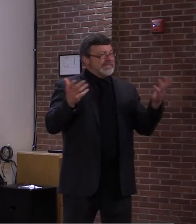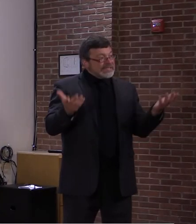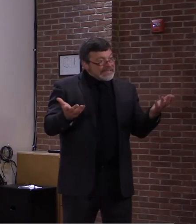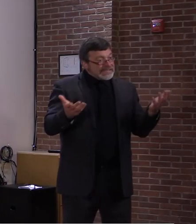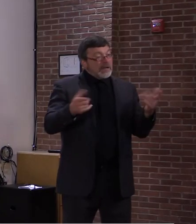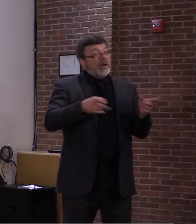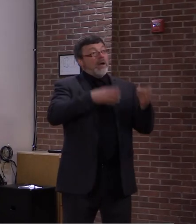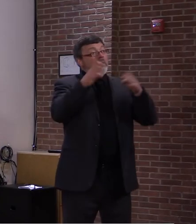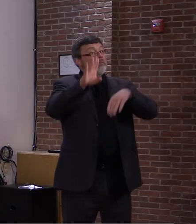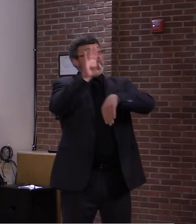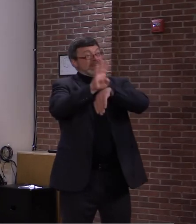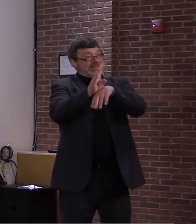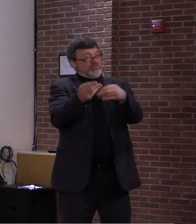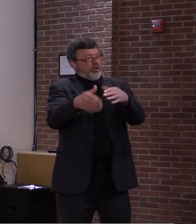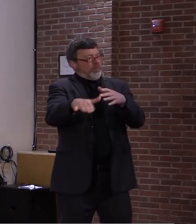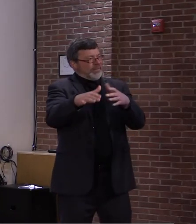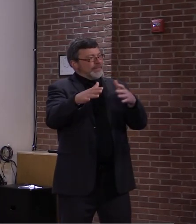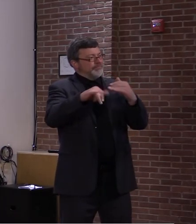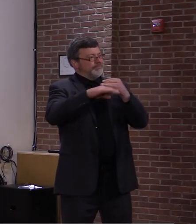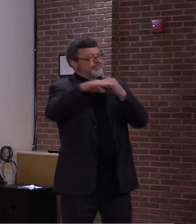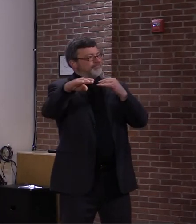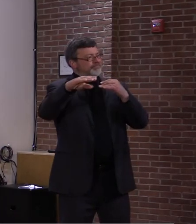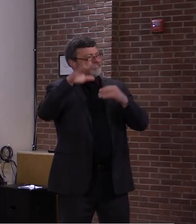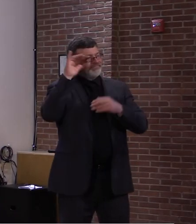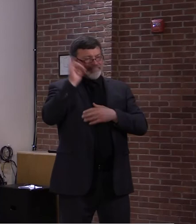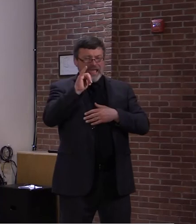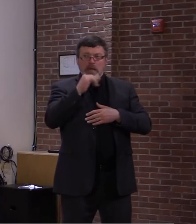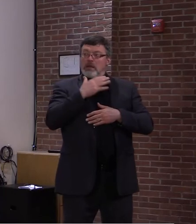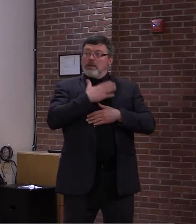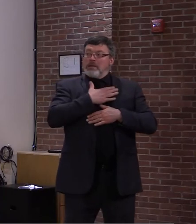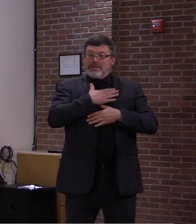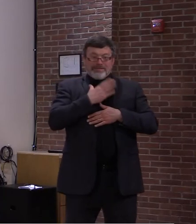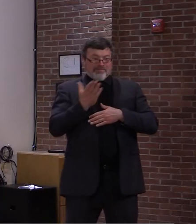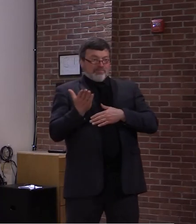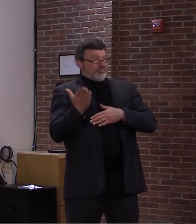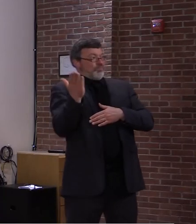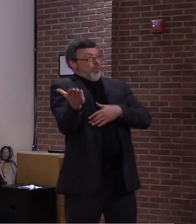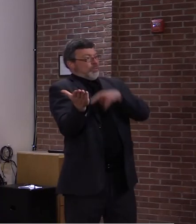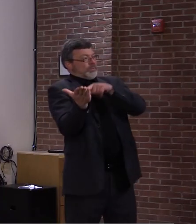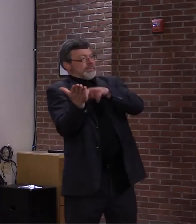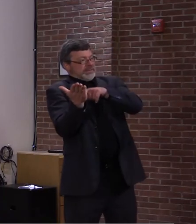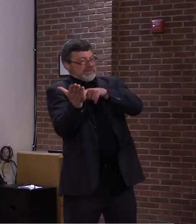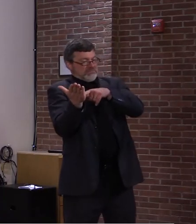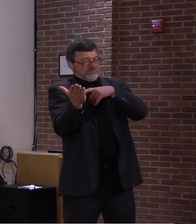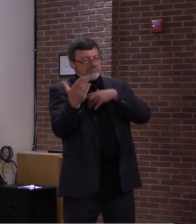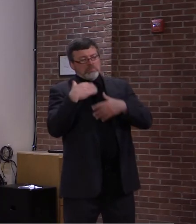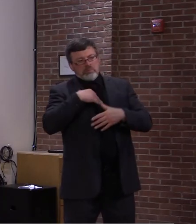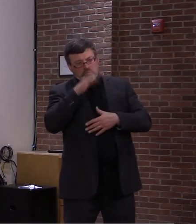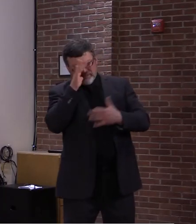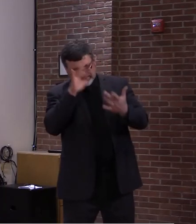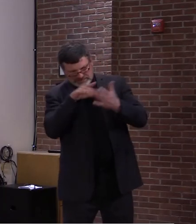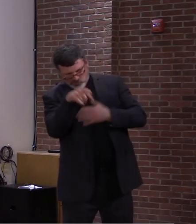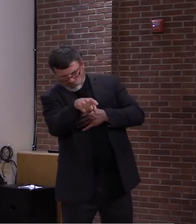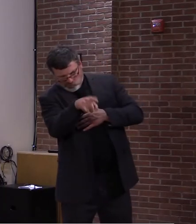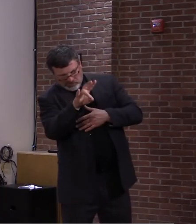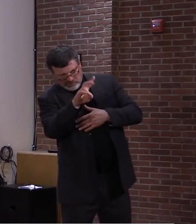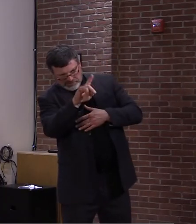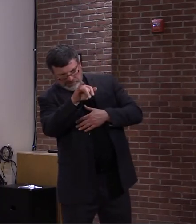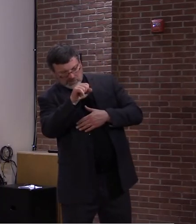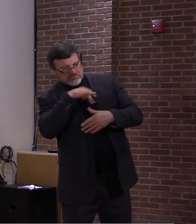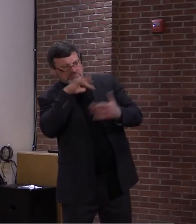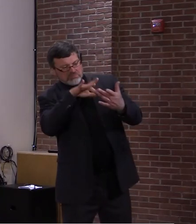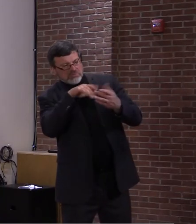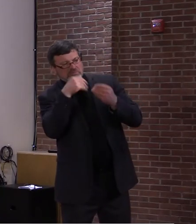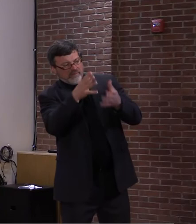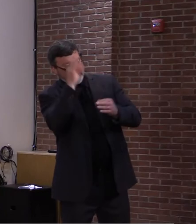after with this proposal, but we'd be happy to send you the data. That'd be great. Thank you. I appreciate it, both of you.